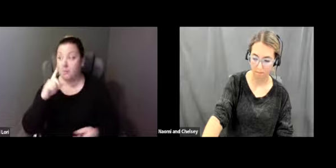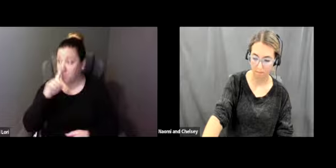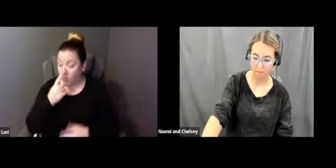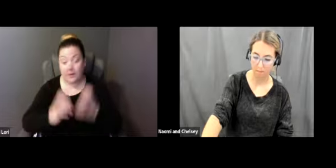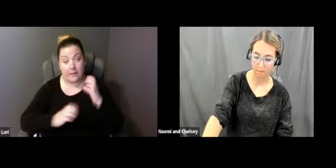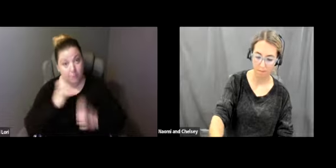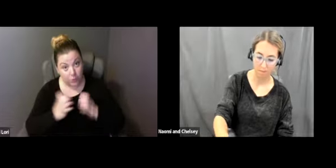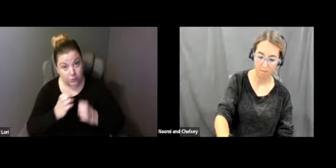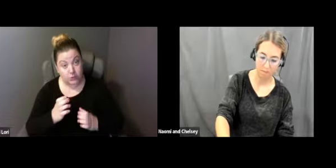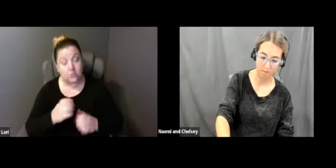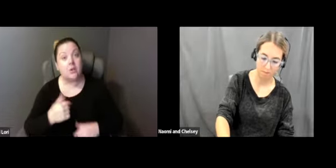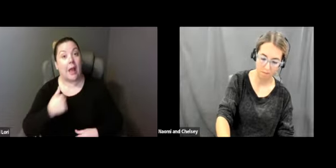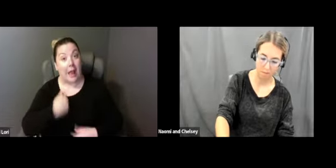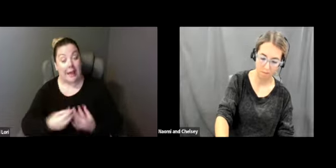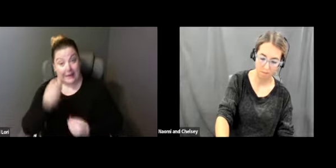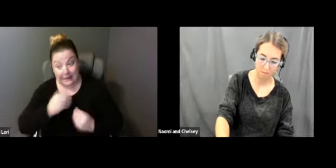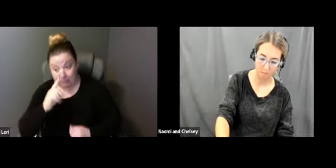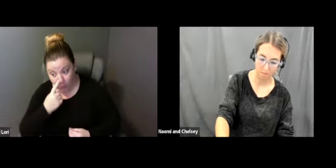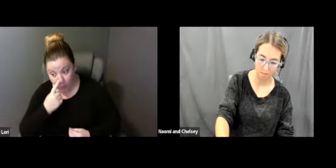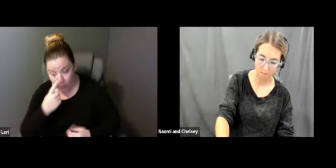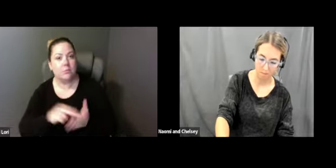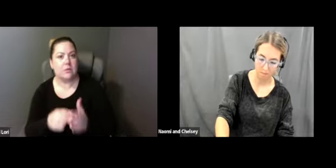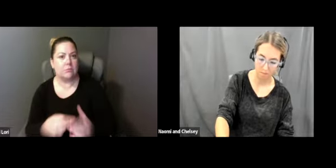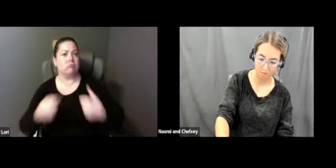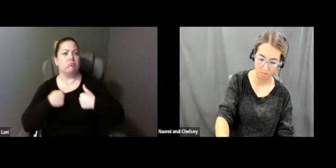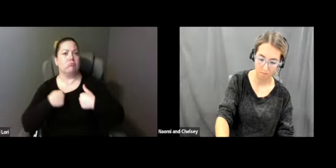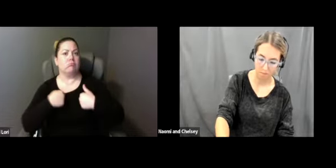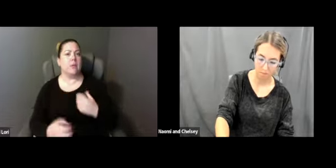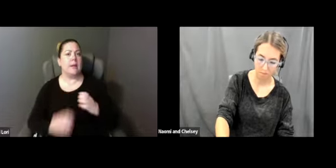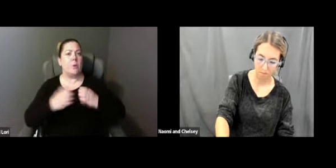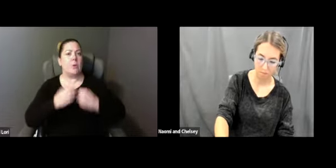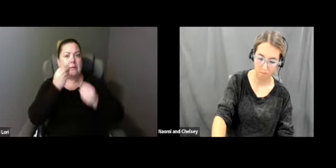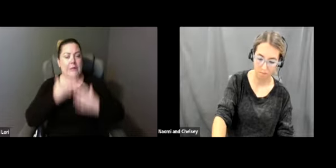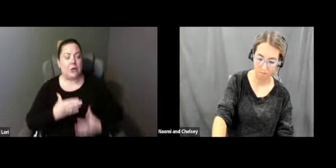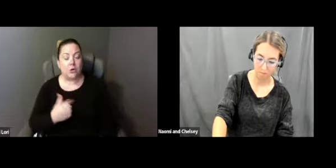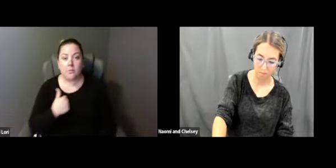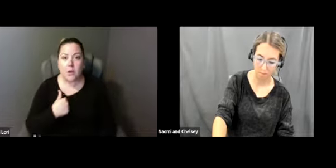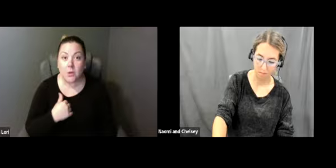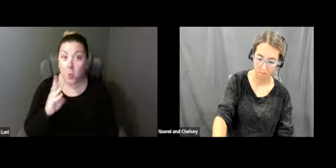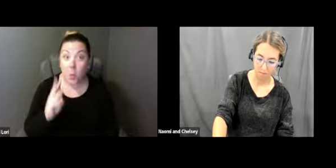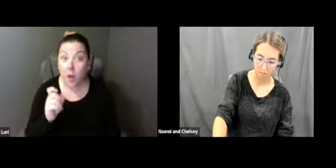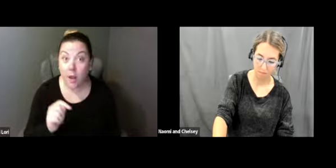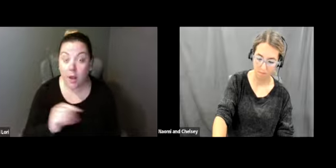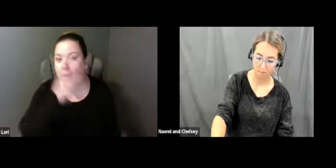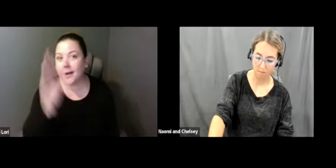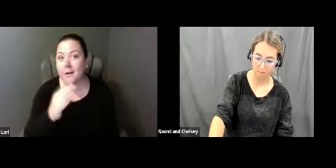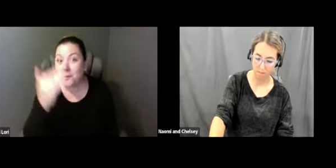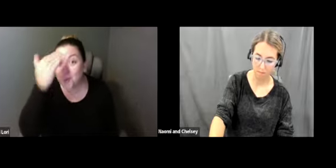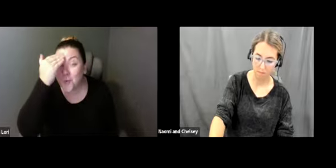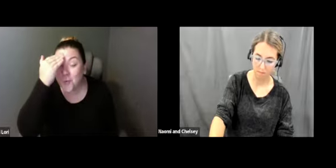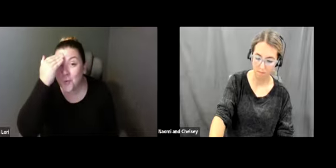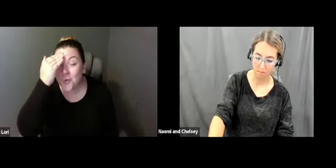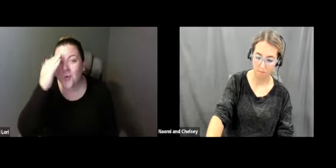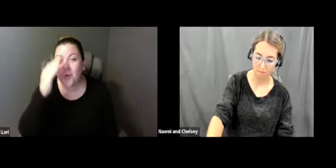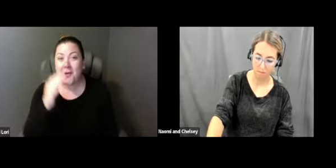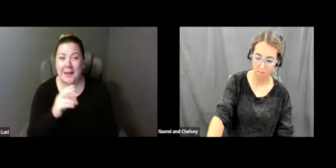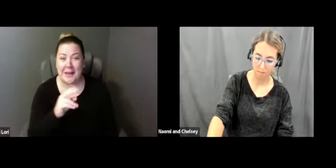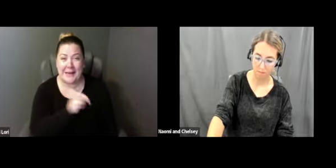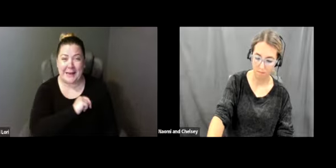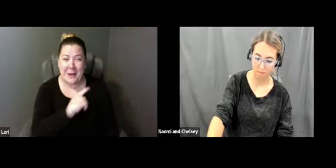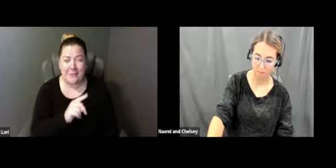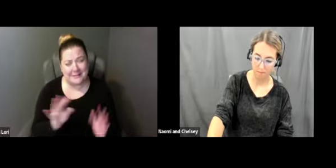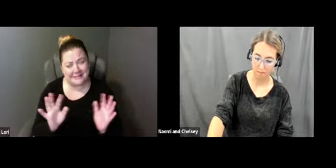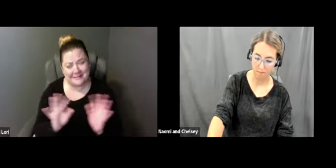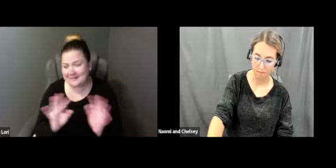And what Naomi had told me, really impacted me and changed my headspace